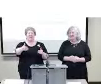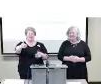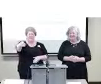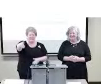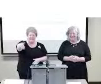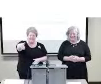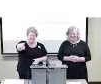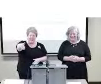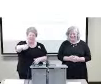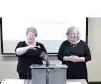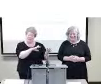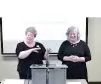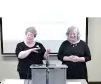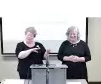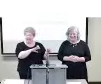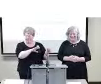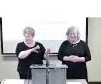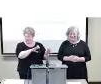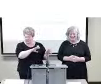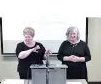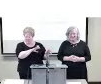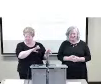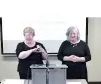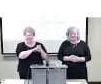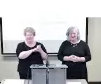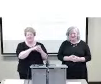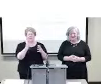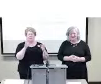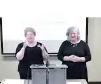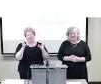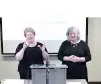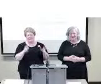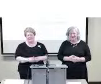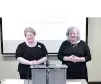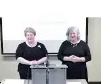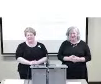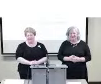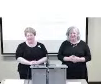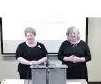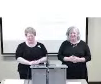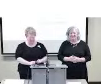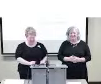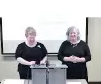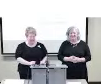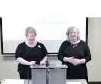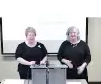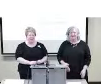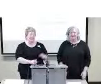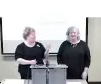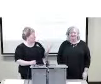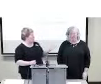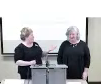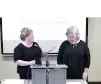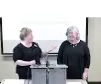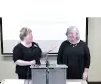two weeks what's the end of this month using those calendars we just talked about you want to look at that on sunday night and then